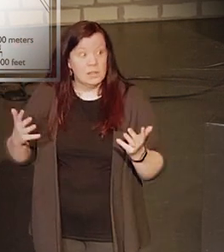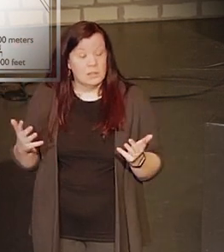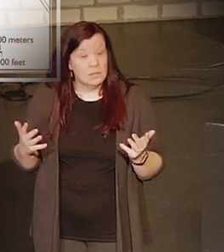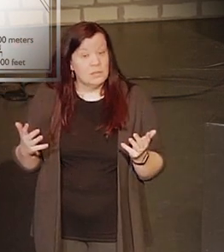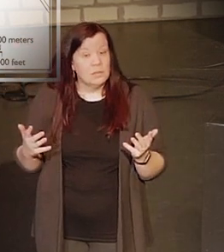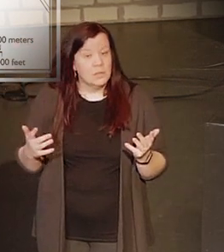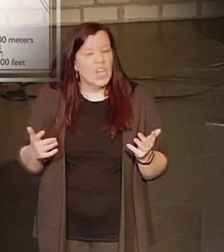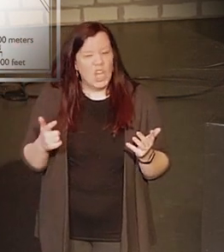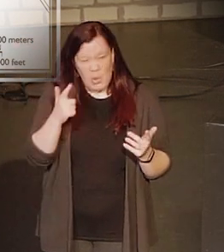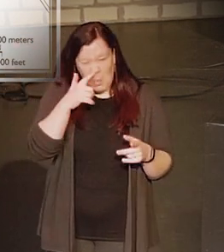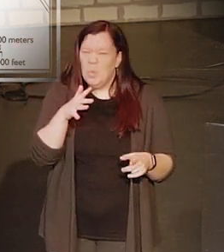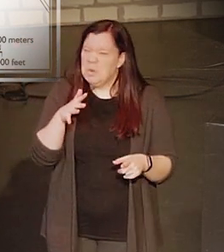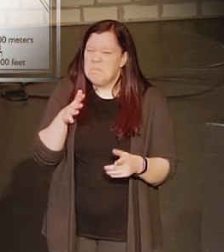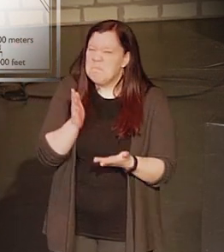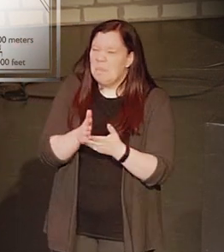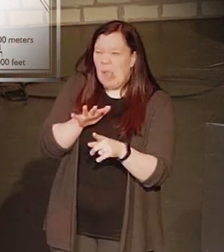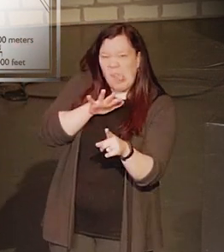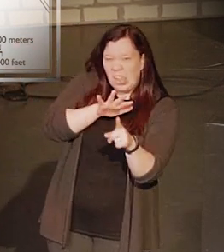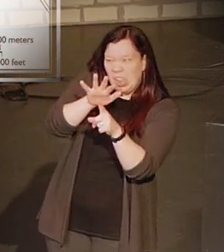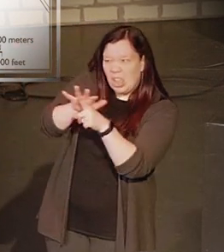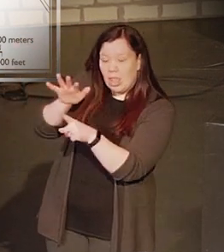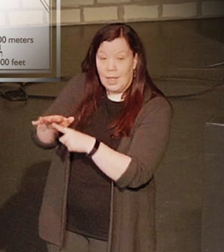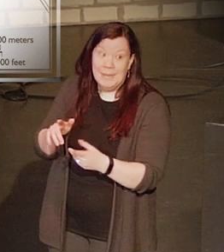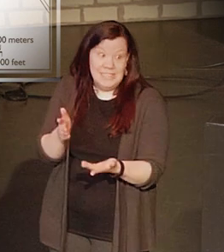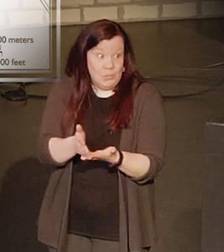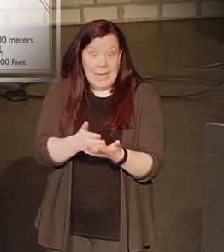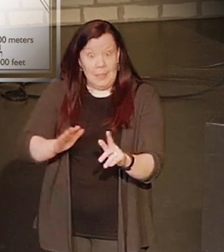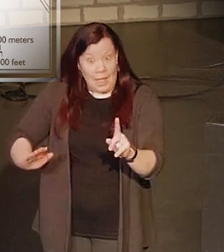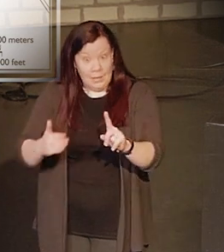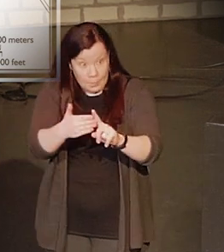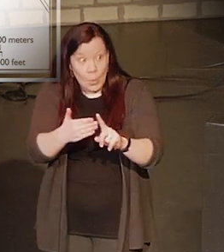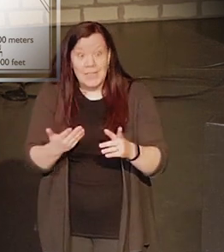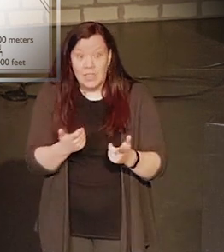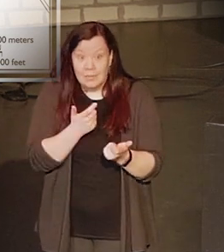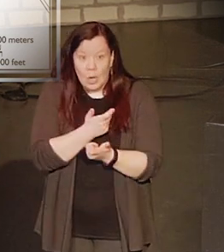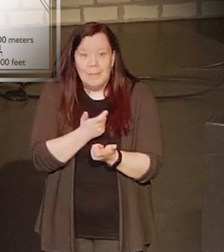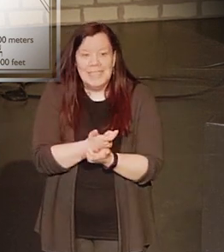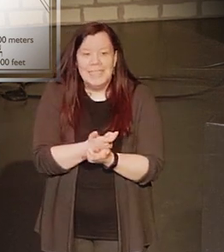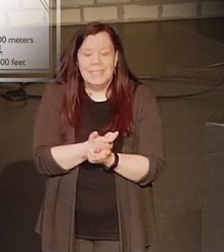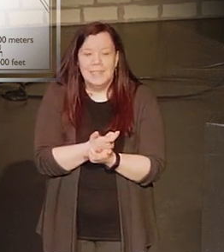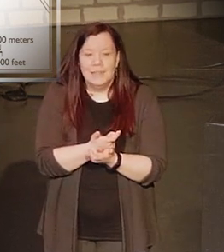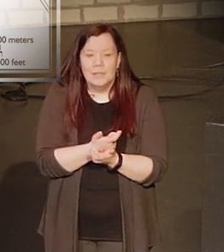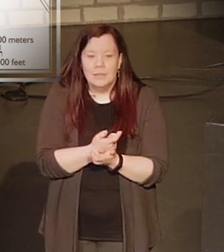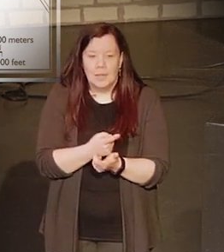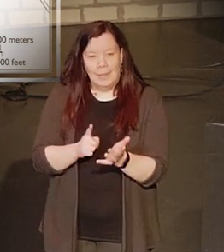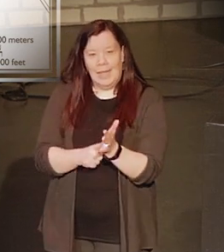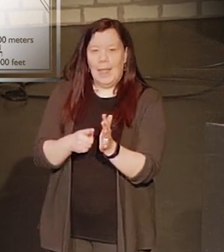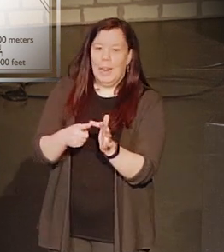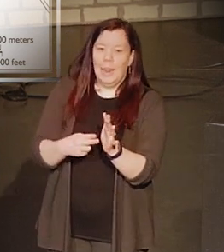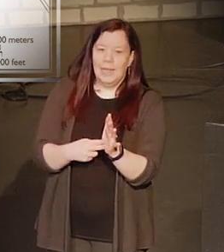was greatly increased. In fact, the whole point of comedy, particularly at the